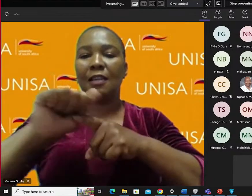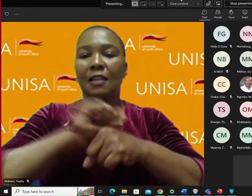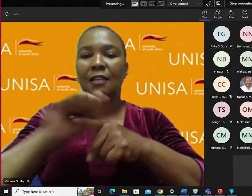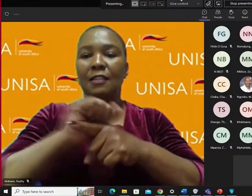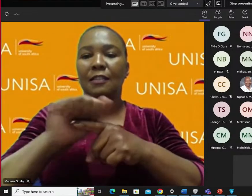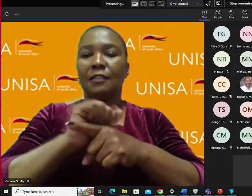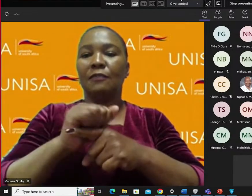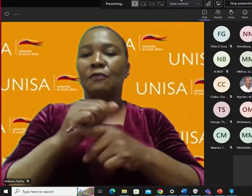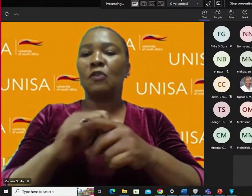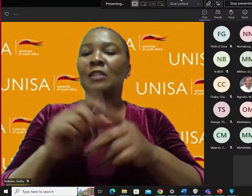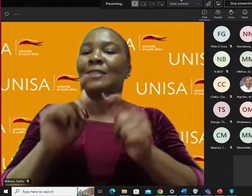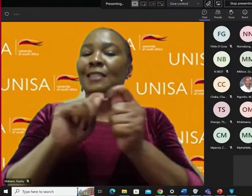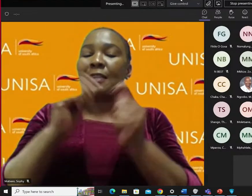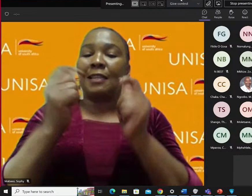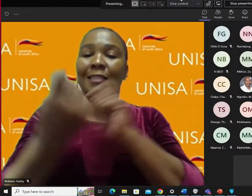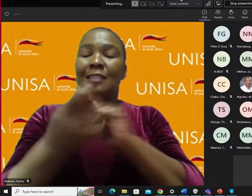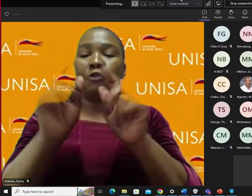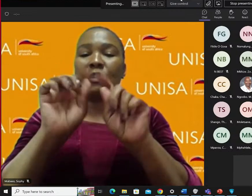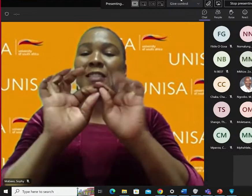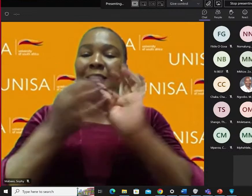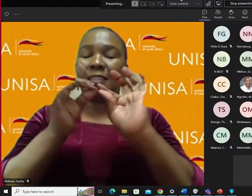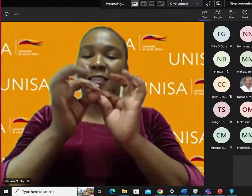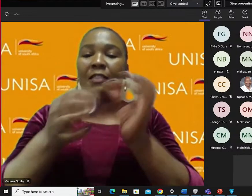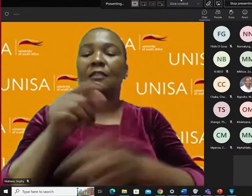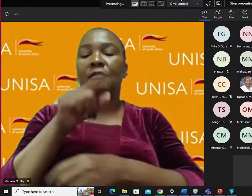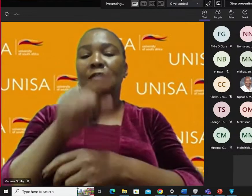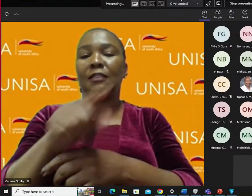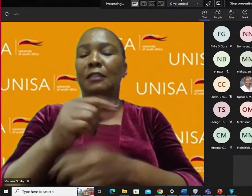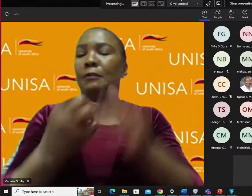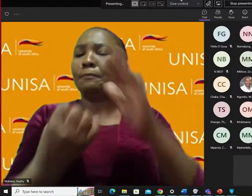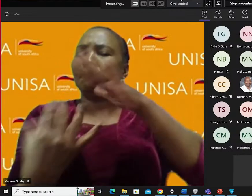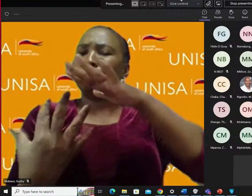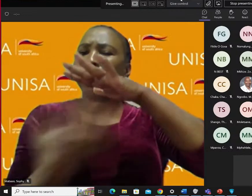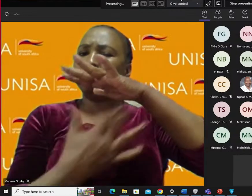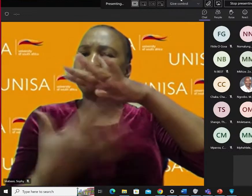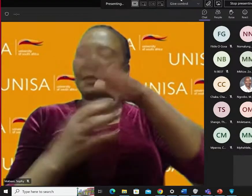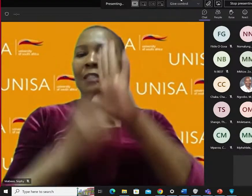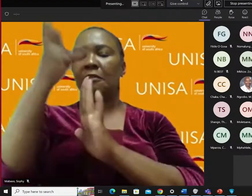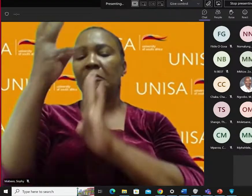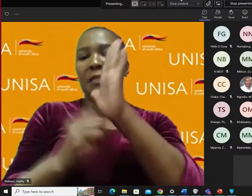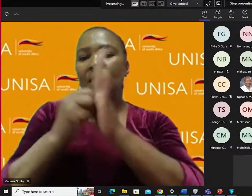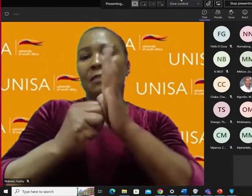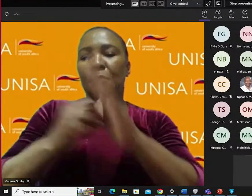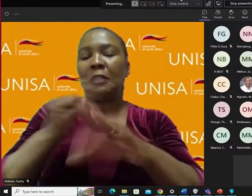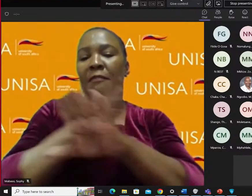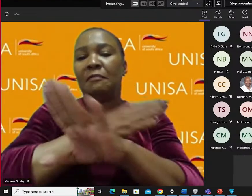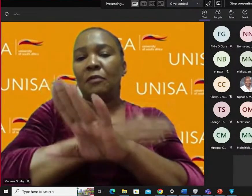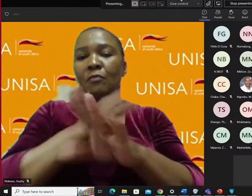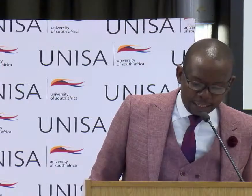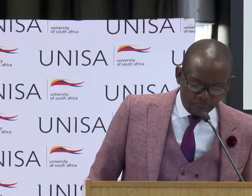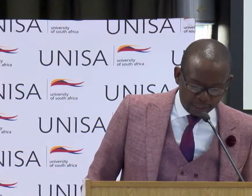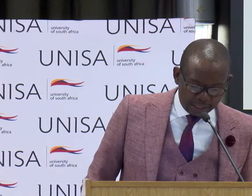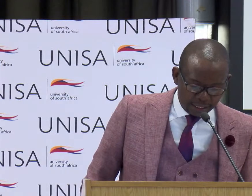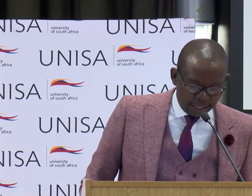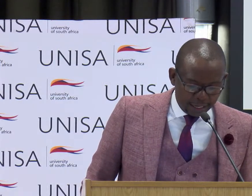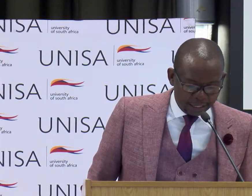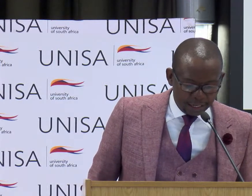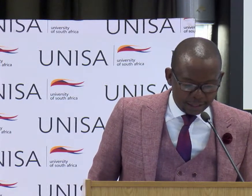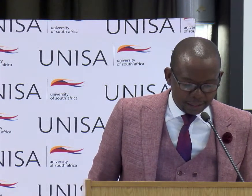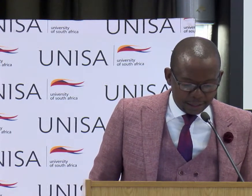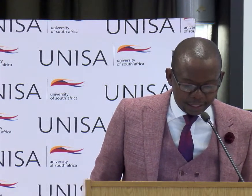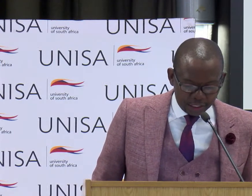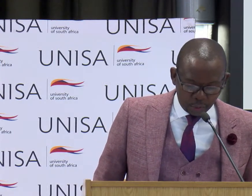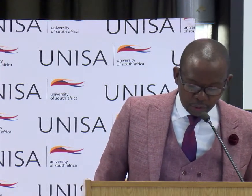Translators. Dr. Shoba is passionate about the development and advancement of African languages, and as a linguist